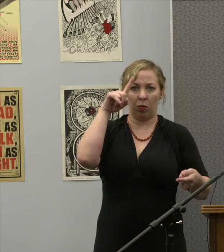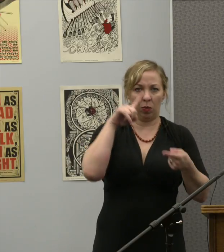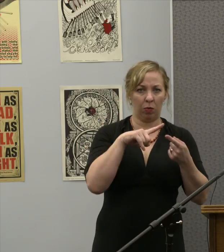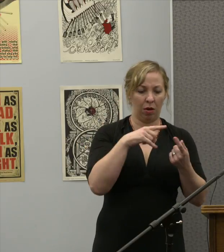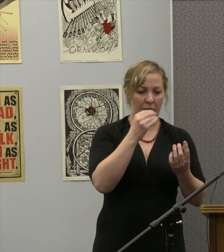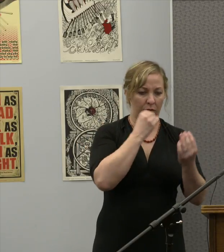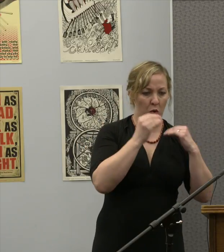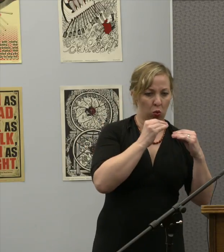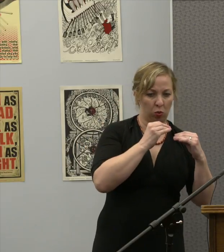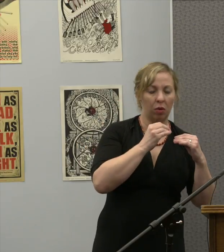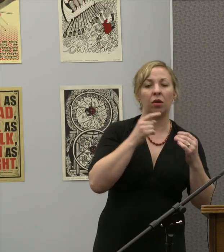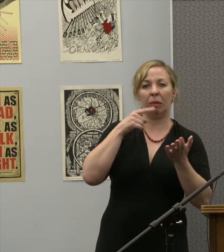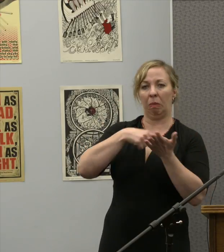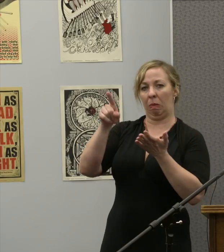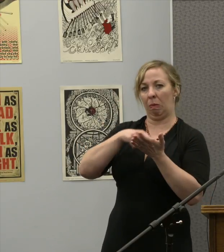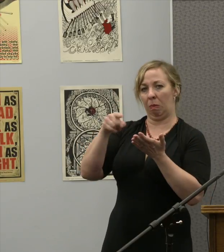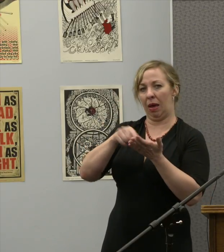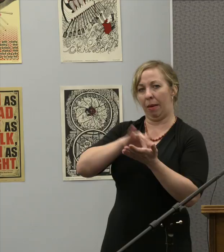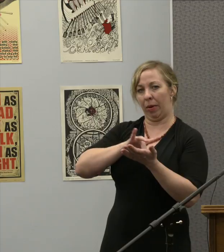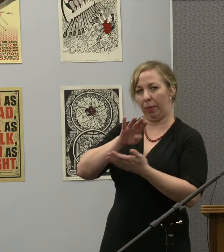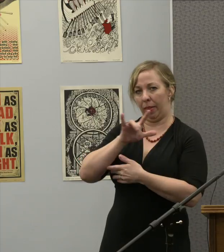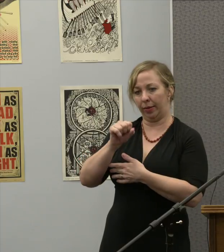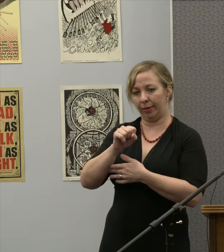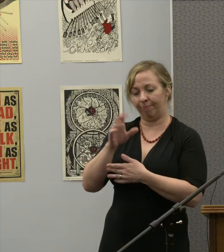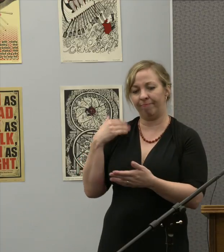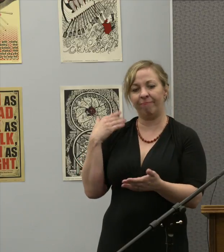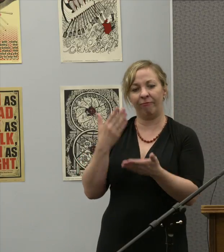to pay their medical bills. Fact,